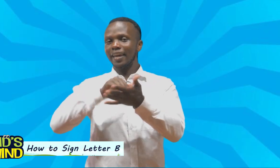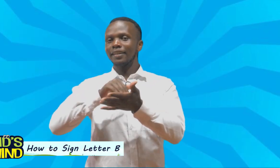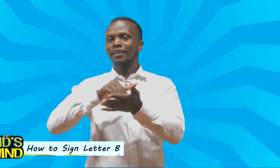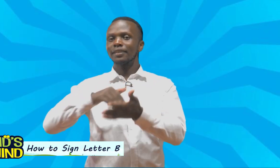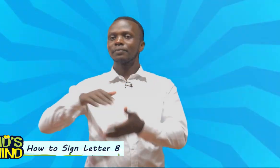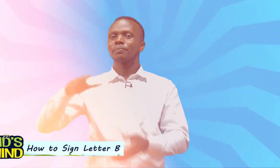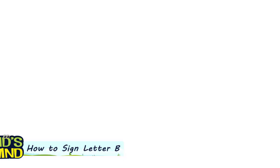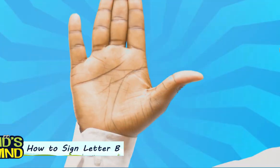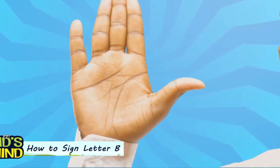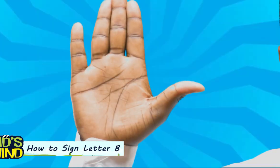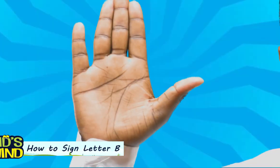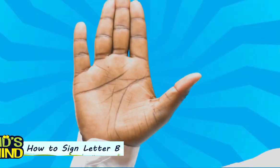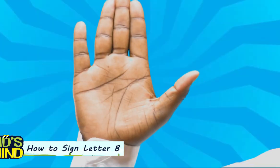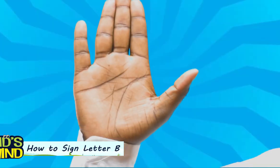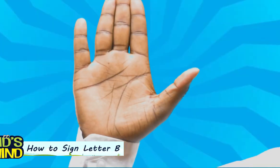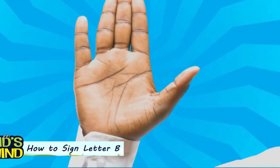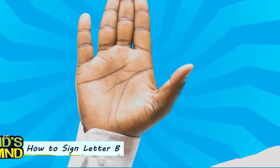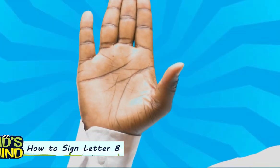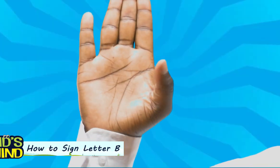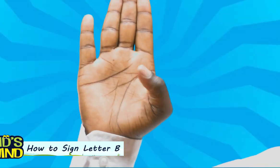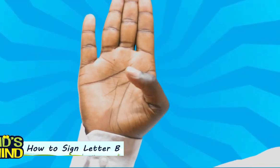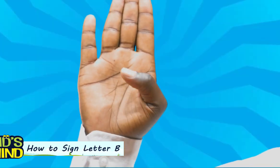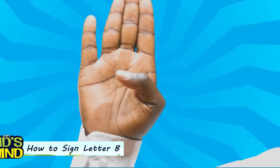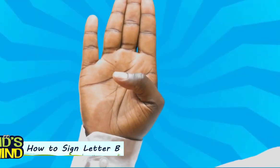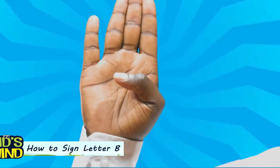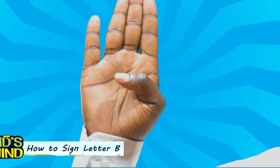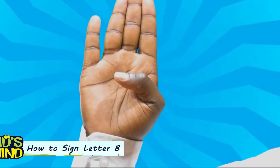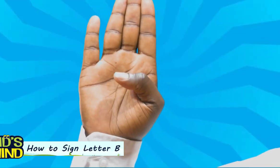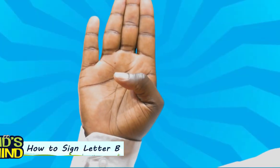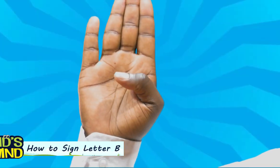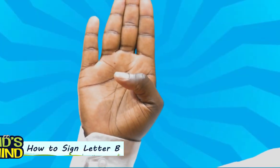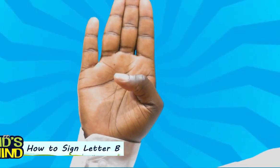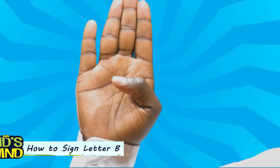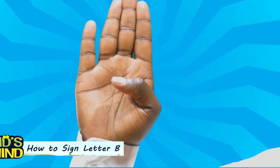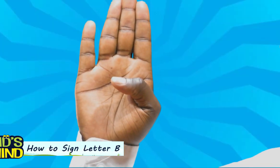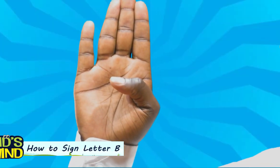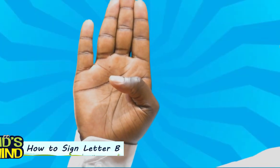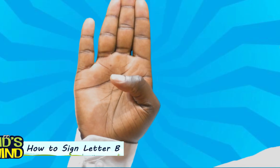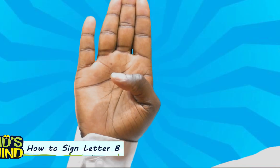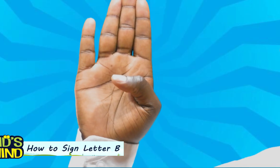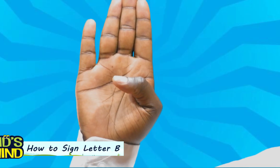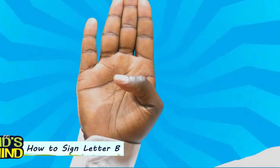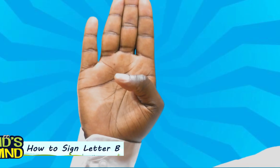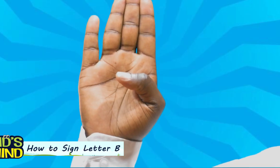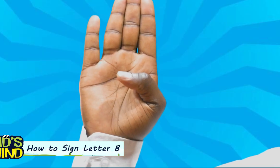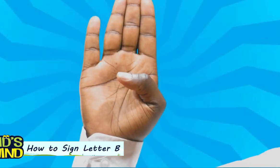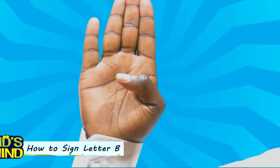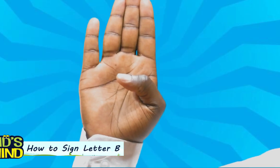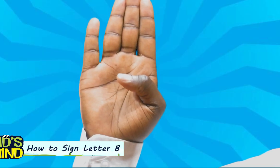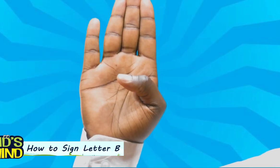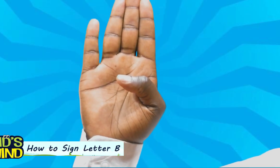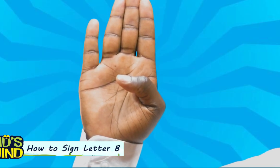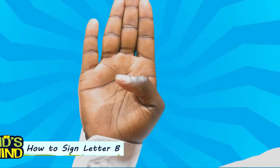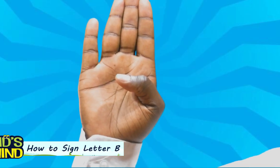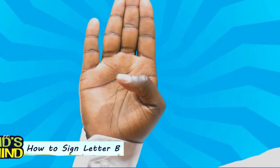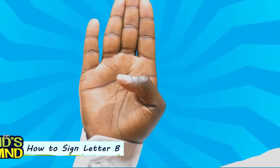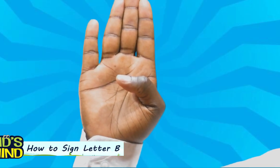again. Open palm. You fold your thumb finger only. Then that's how you sign